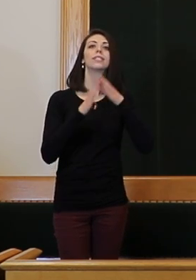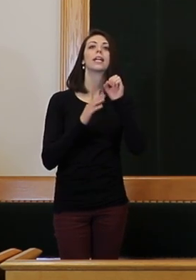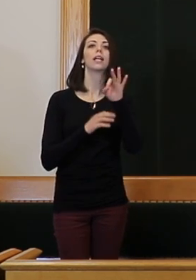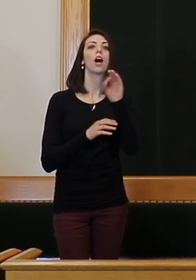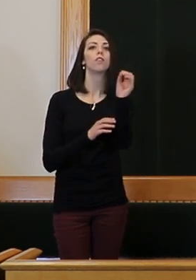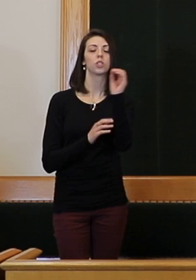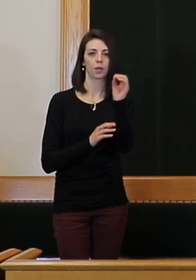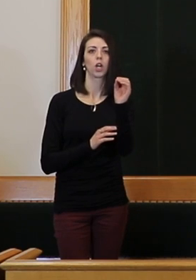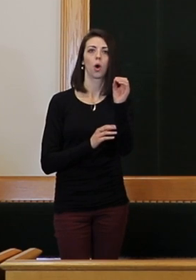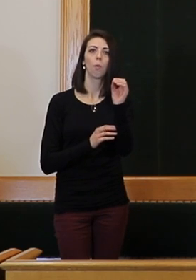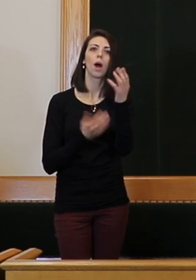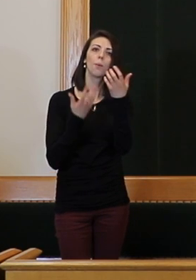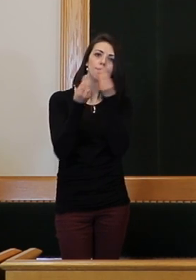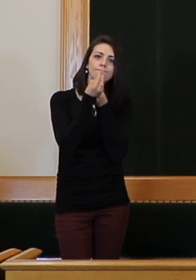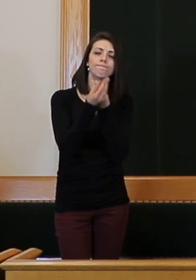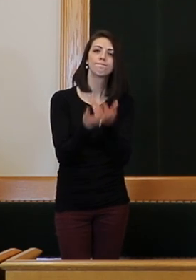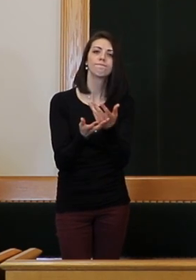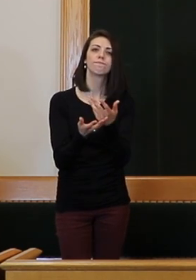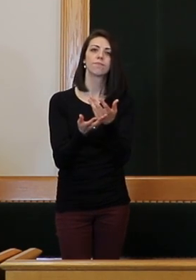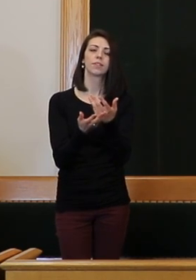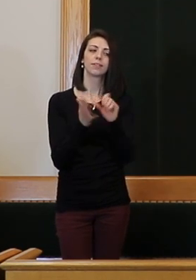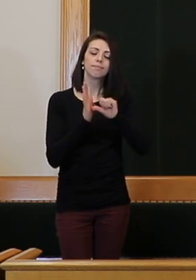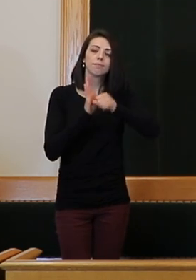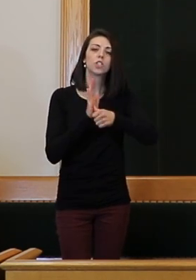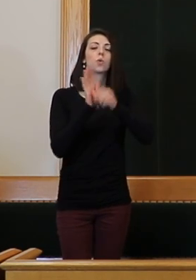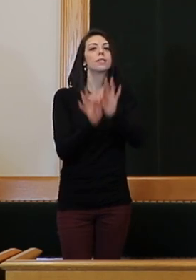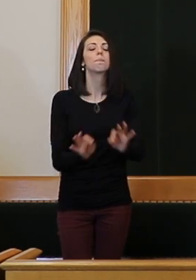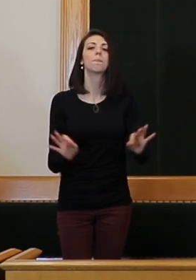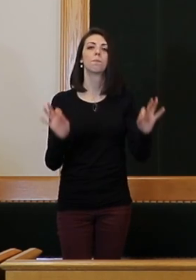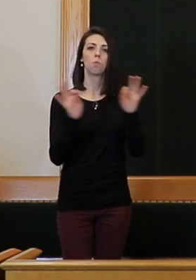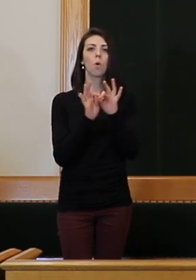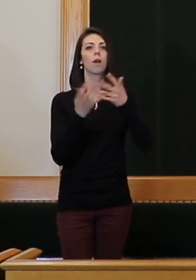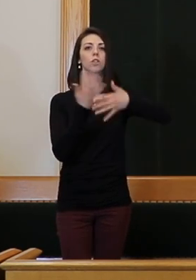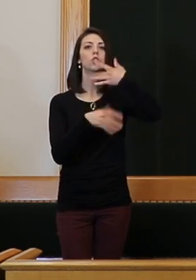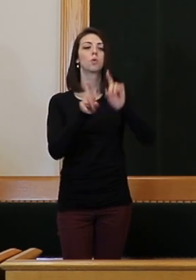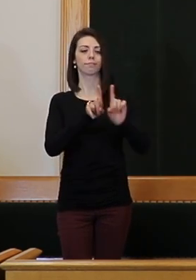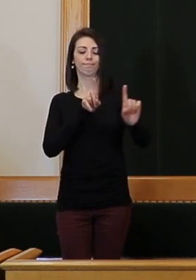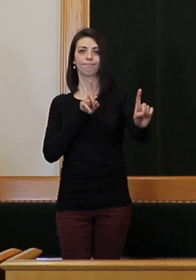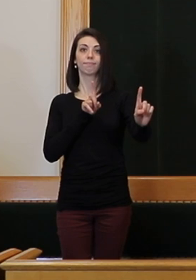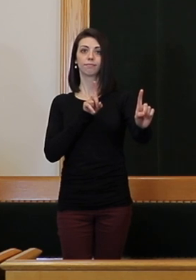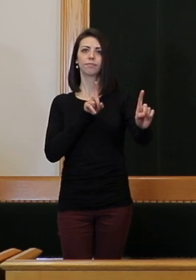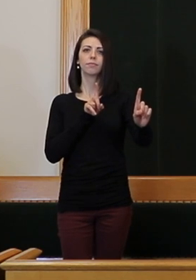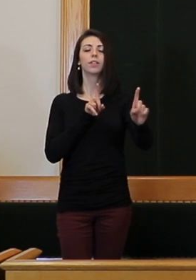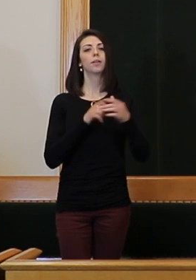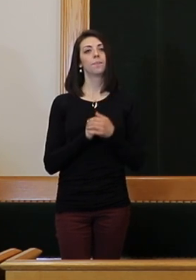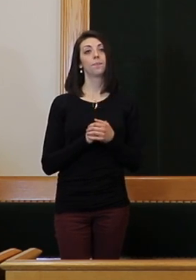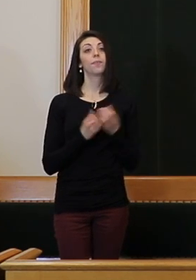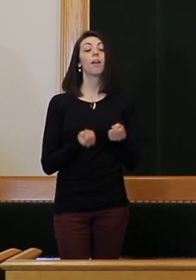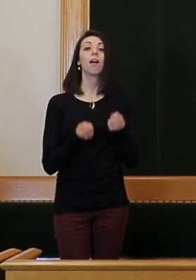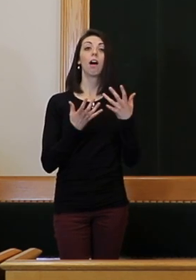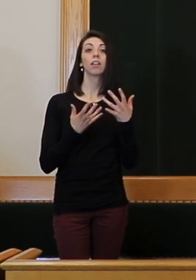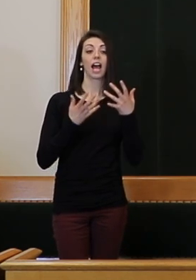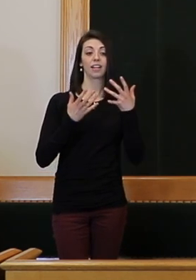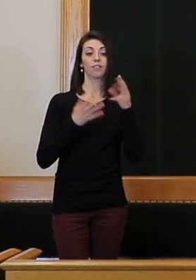Oswego and express to them the importance of social distancing at this time. If you think of it for a moment, a lot of the media